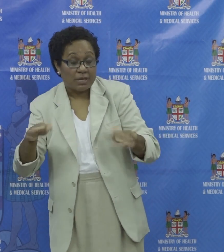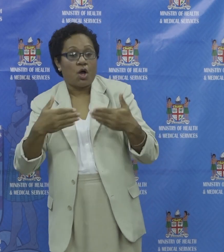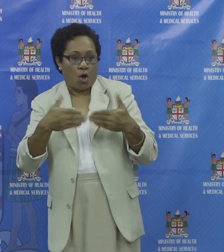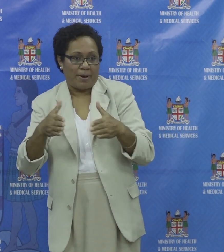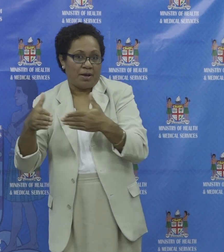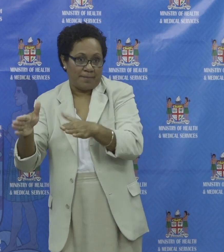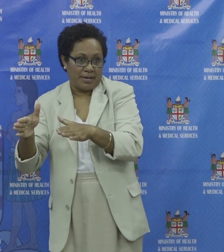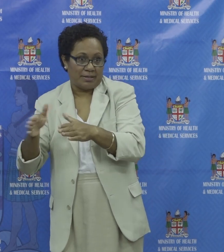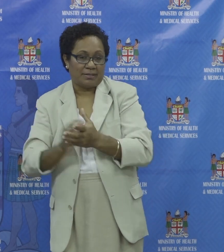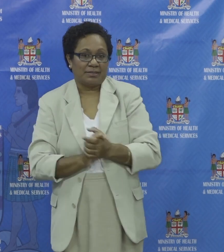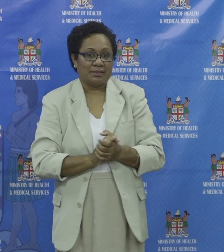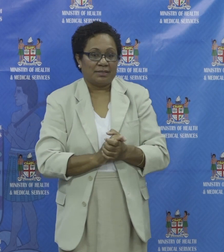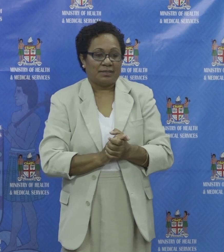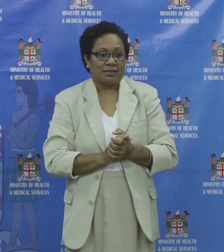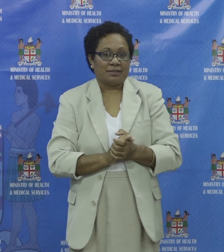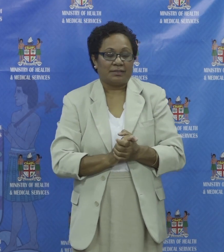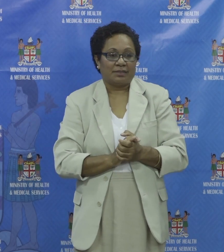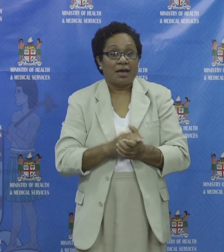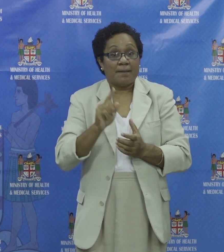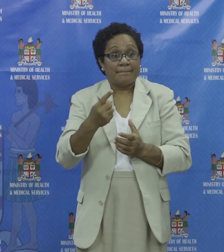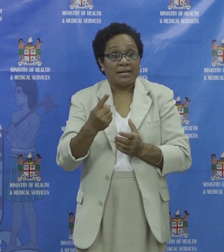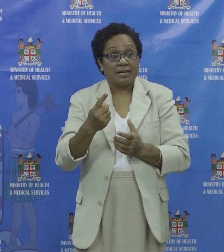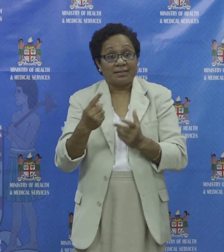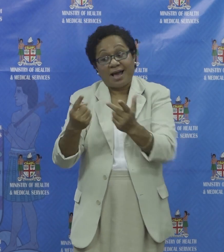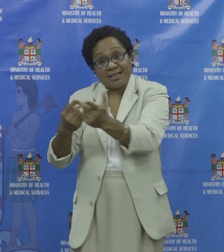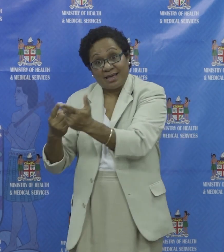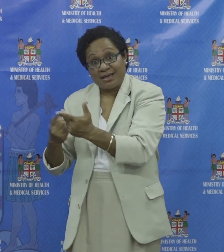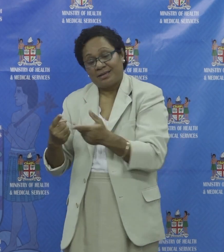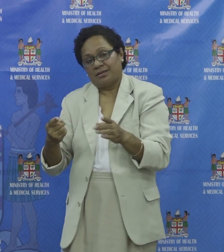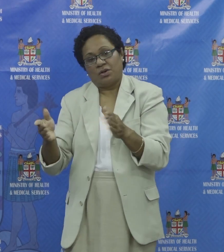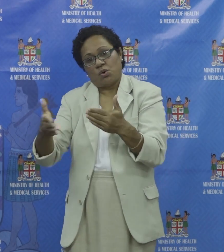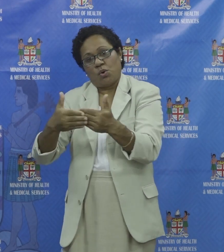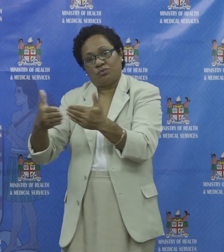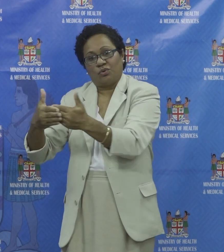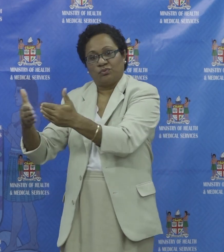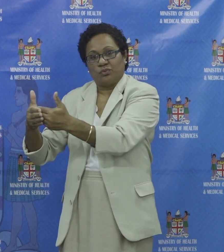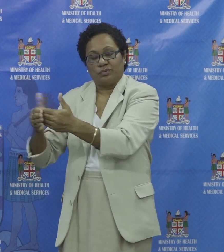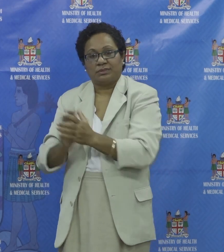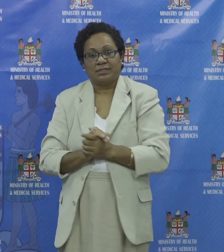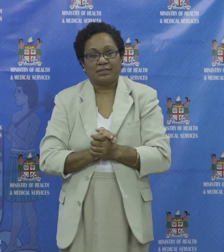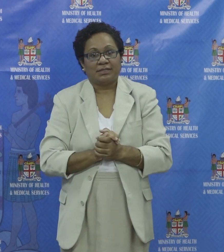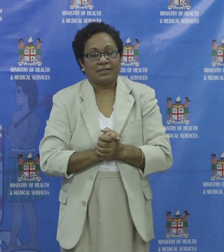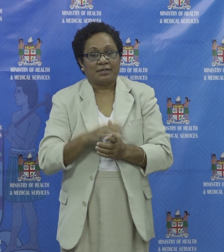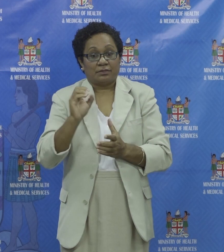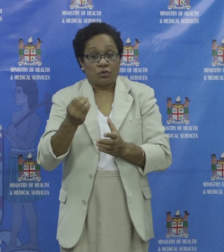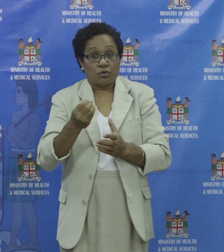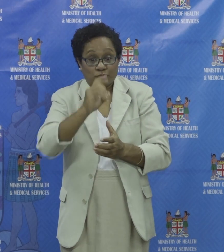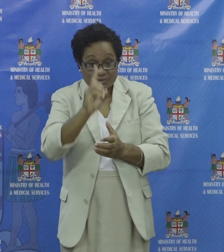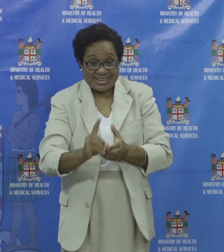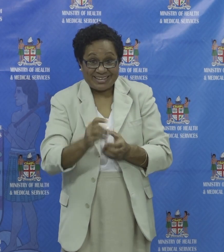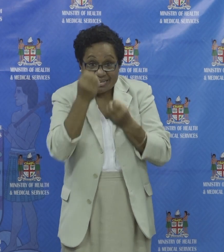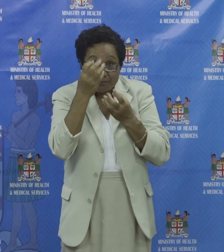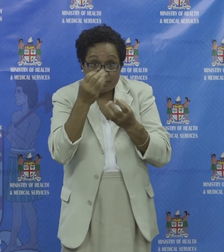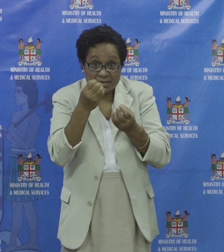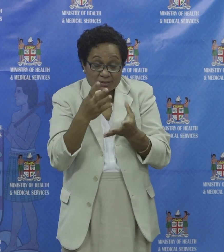these two wings from other parts of the hospital have been closed. The data from the overnight testing will determine how